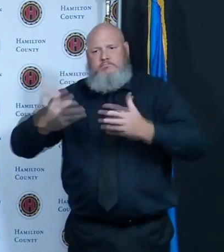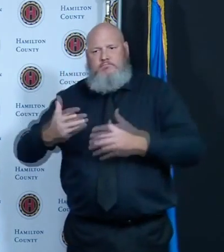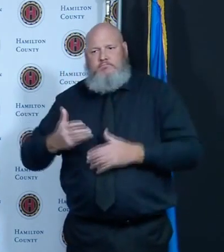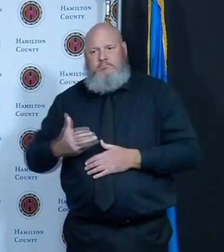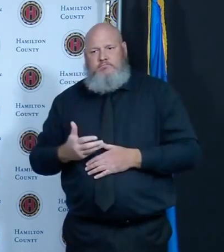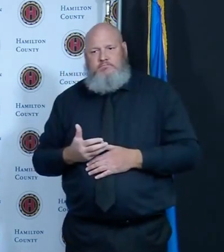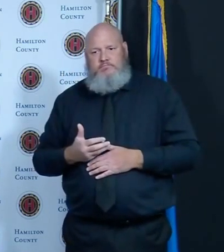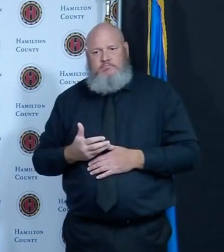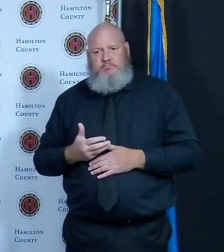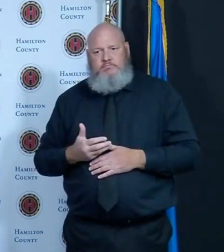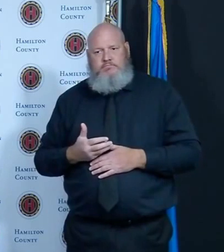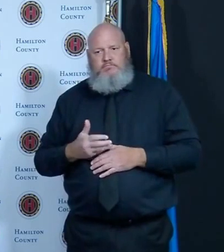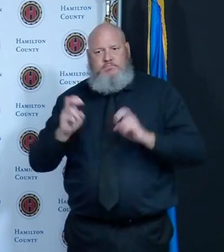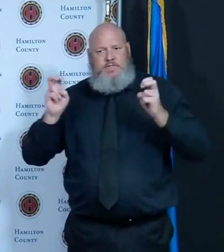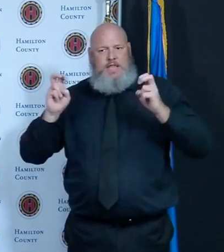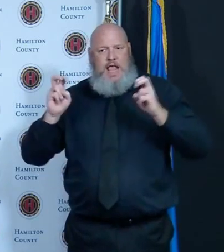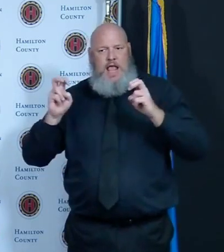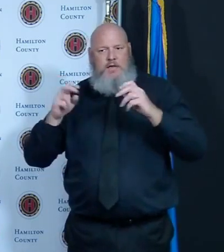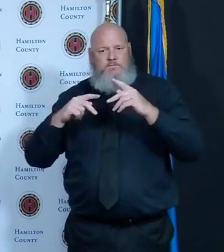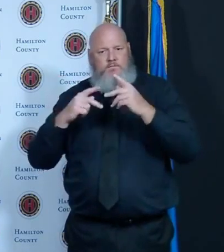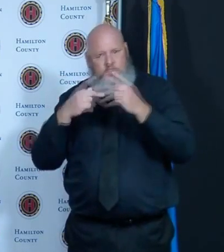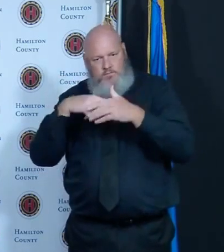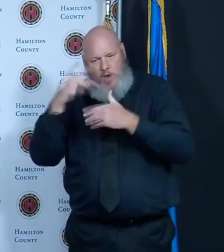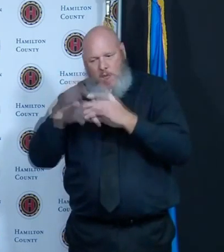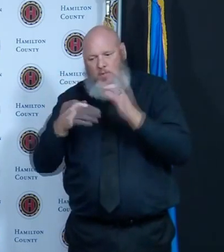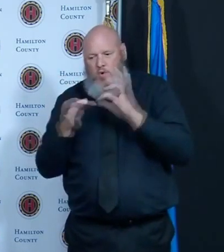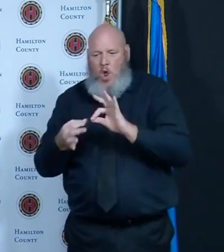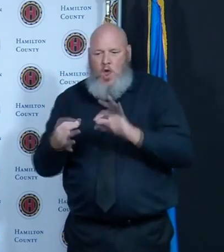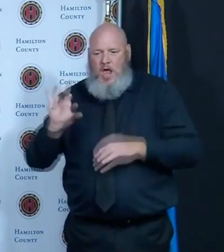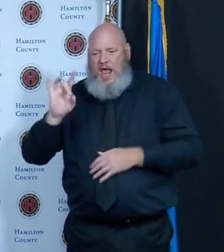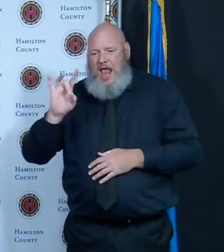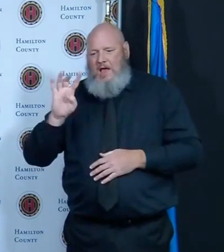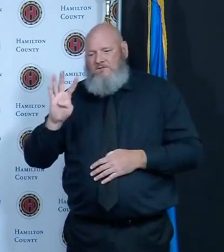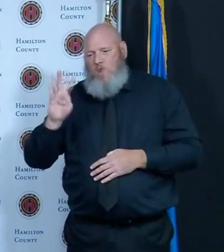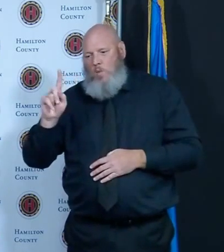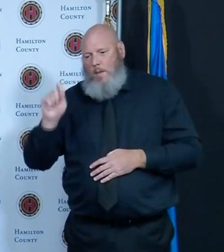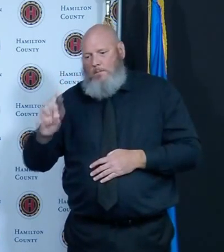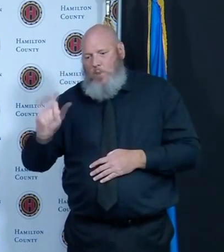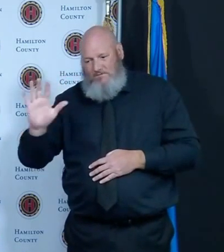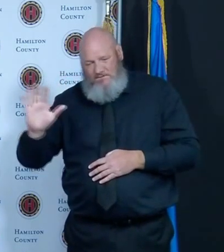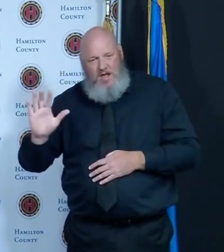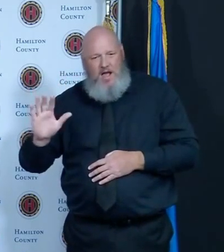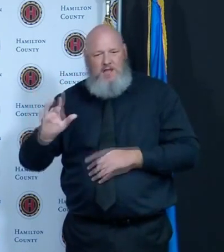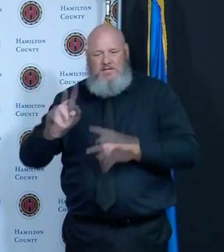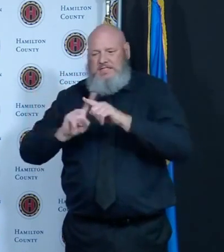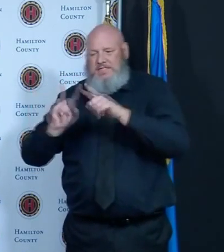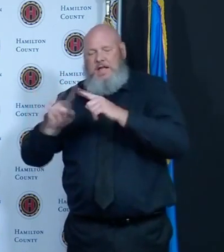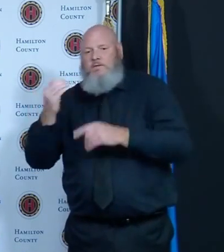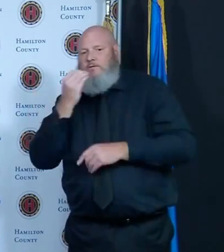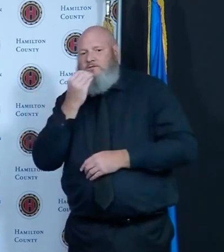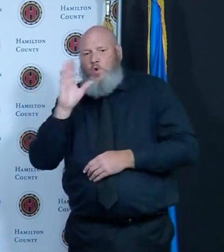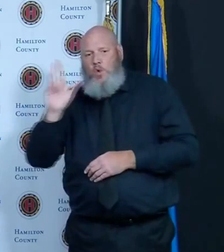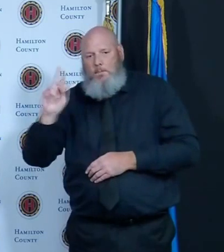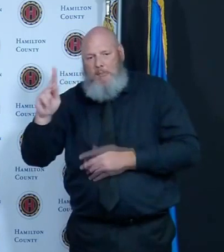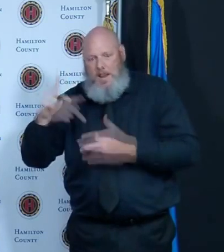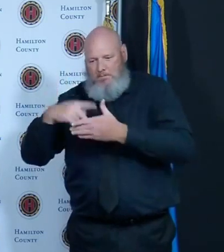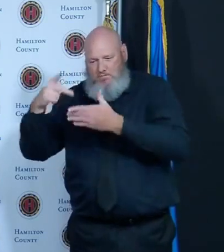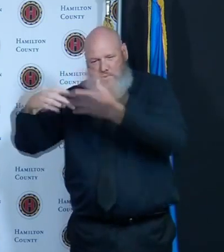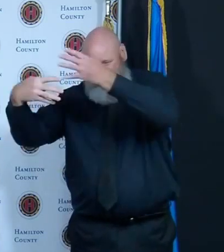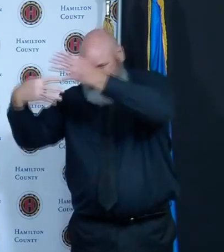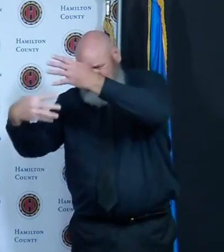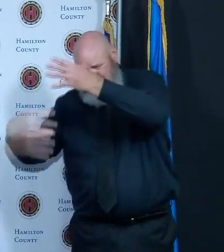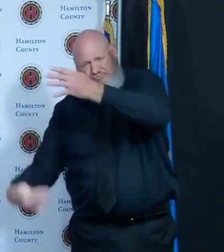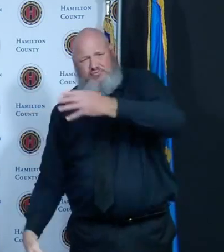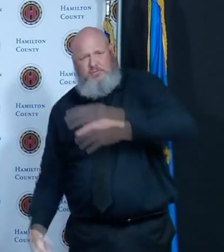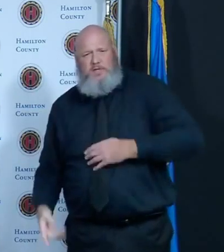in for the conversation. So, these are just a few of the companies and communities in Hamilton County that are doing great